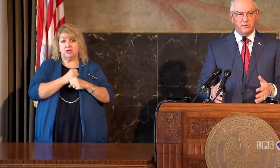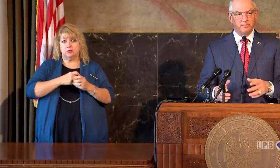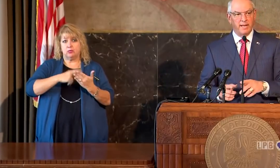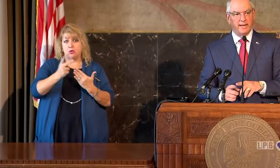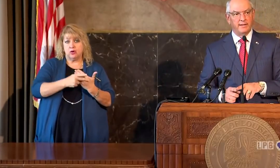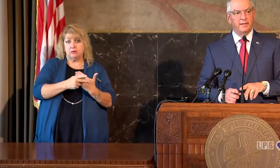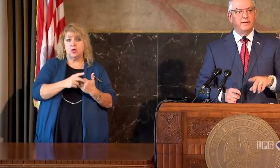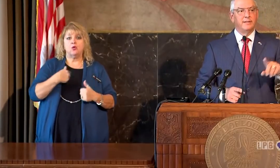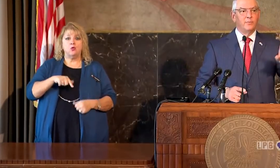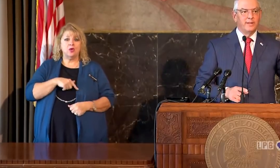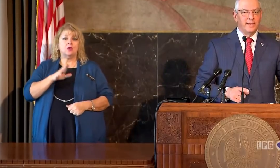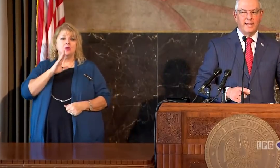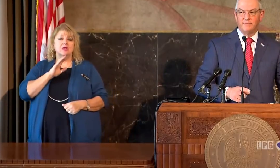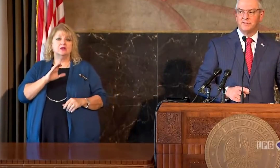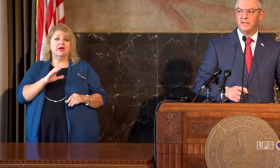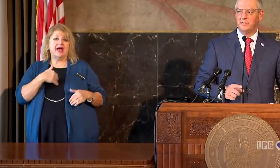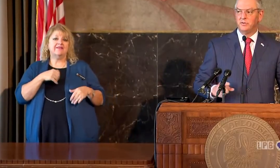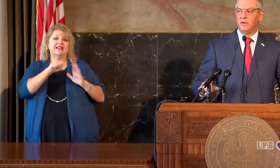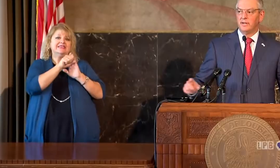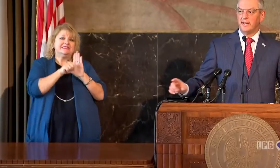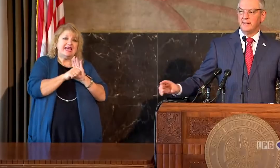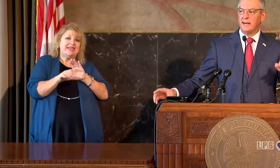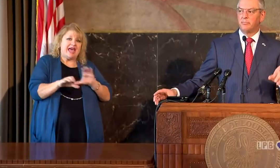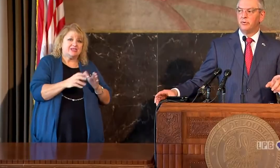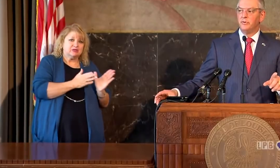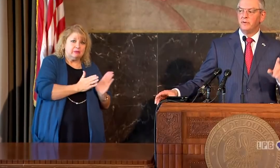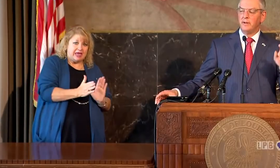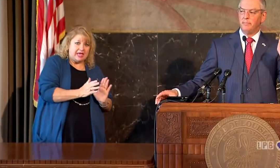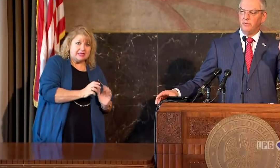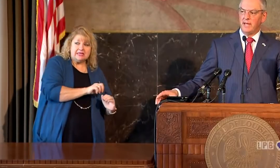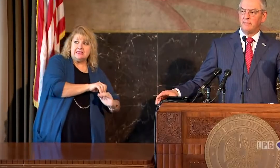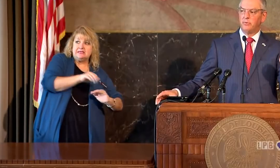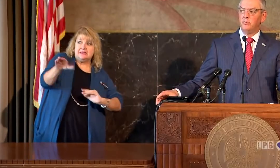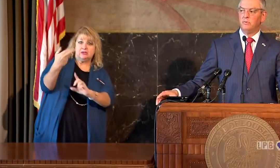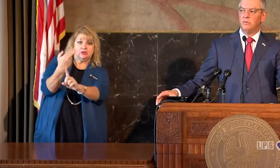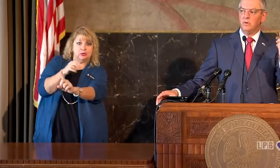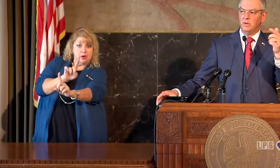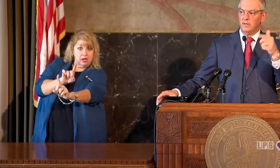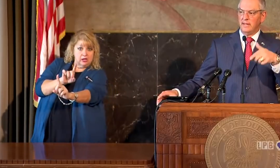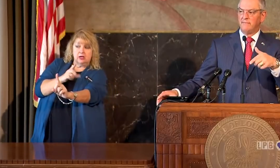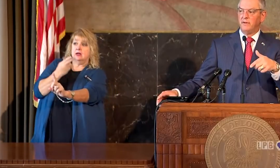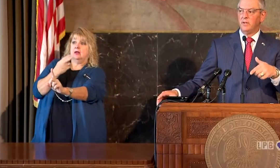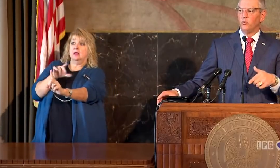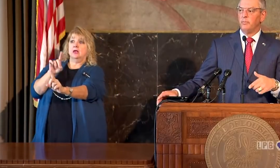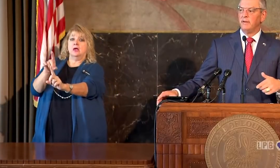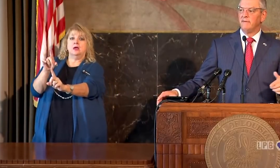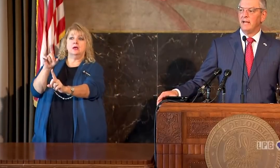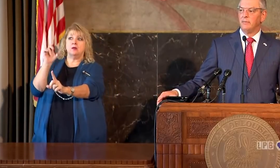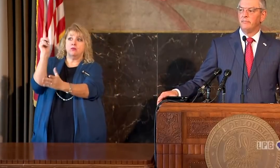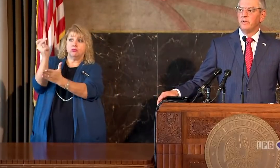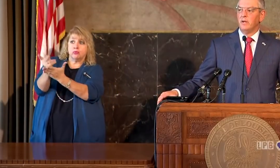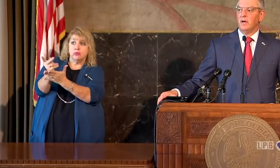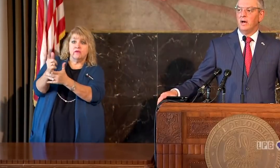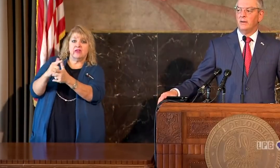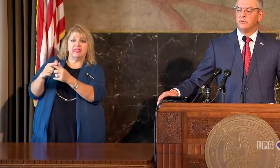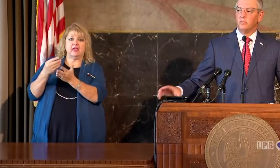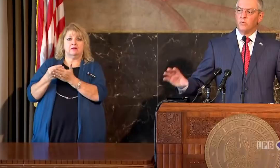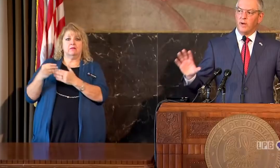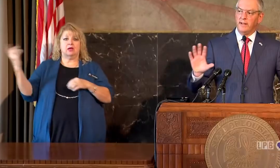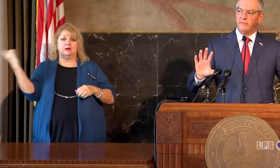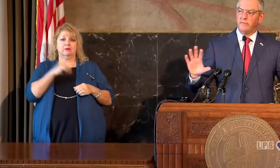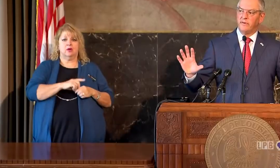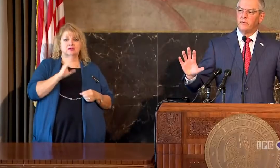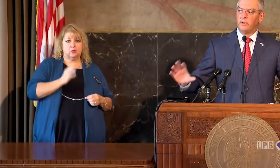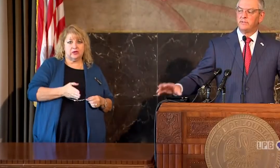state action plan that we then have to send to HUD, get that approved, and upon that approval, that funding will be available. So